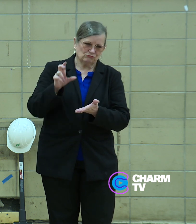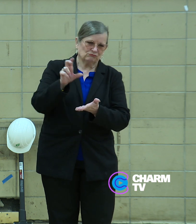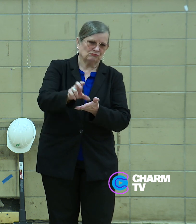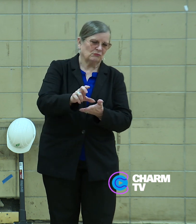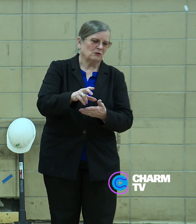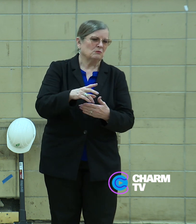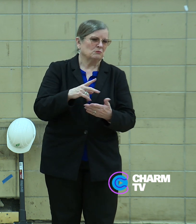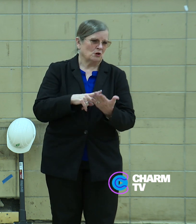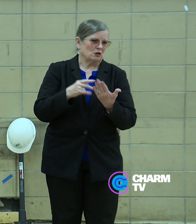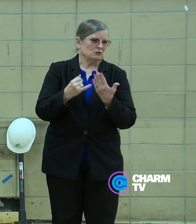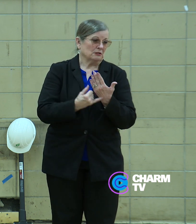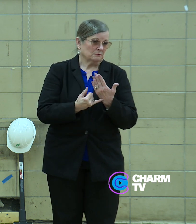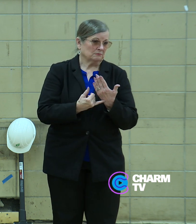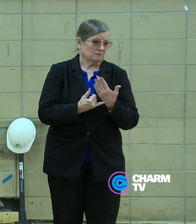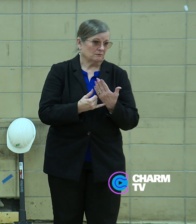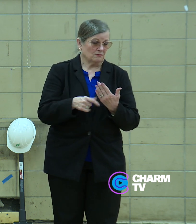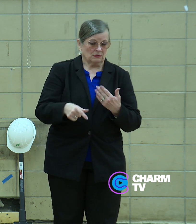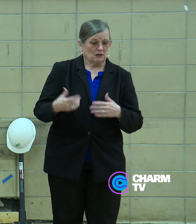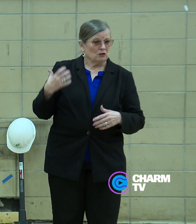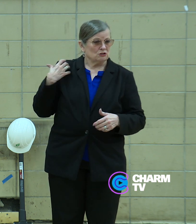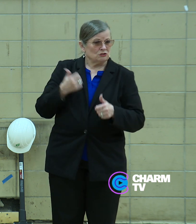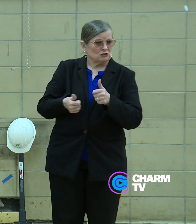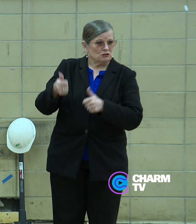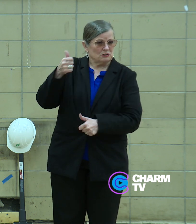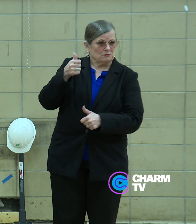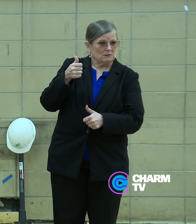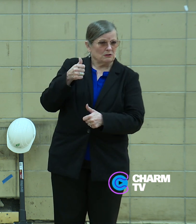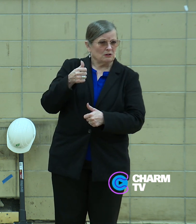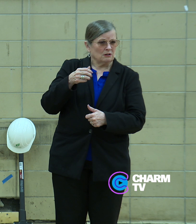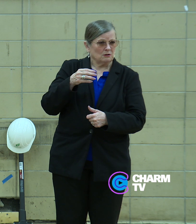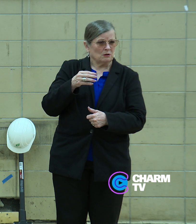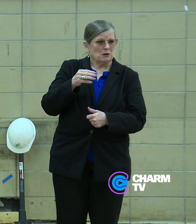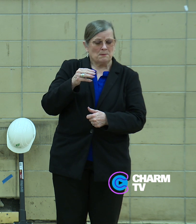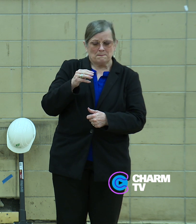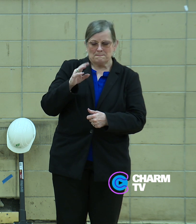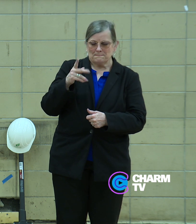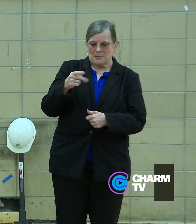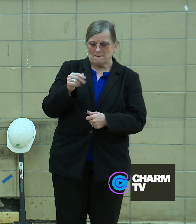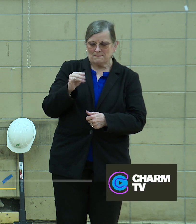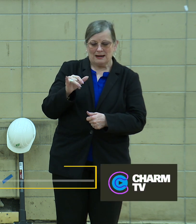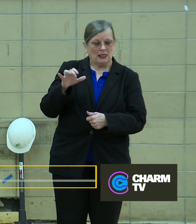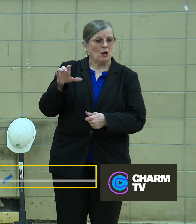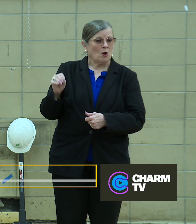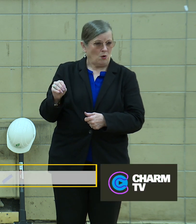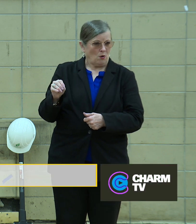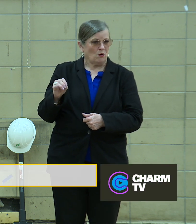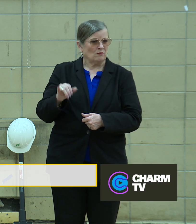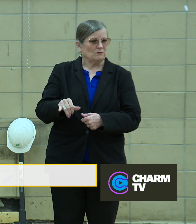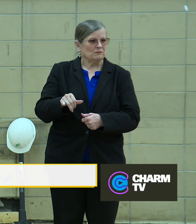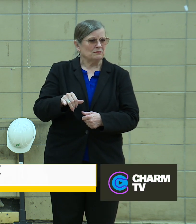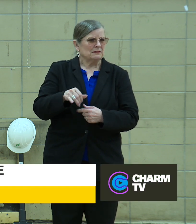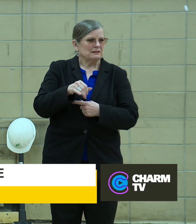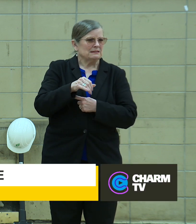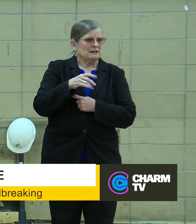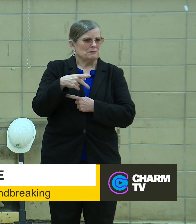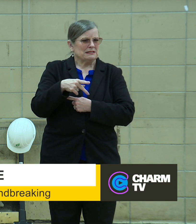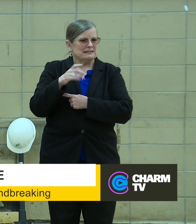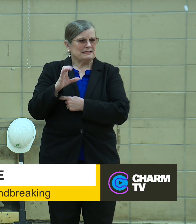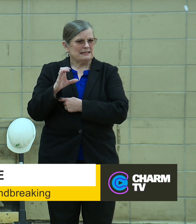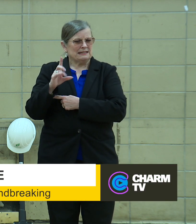with the chair of the Pimlico Community Development Authority, better known as PCDA,